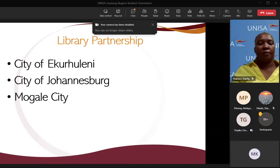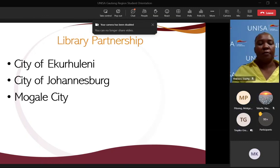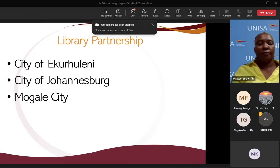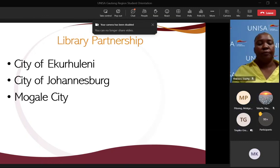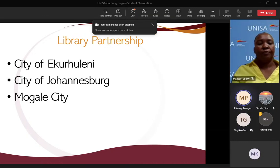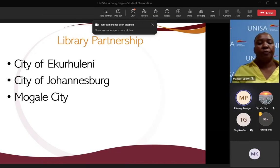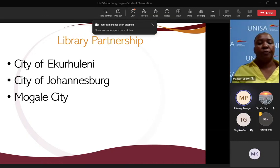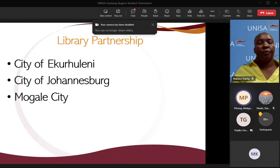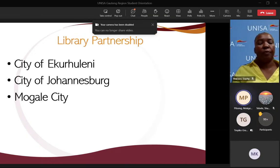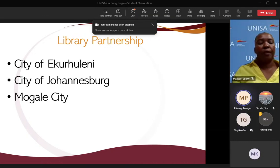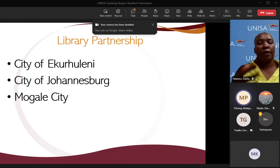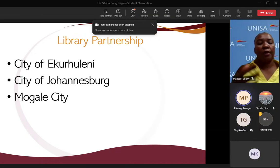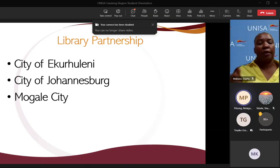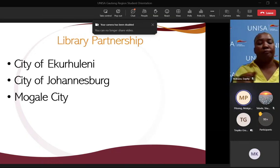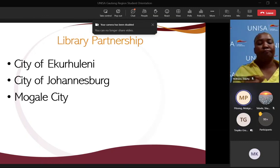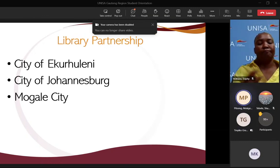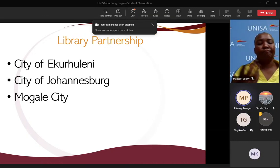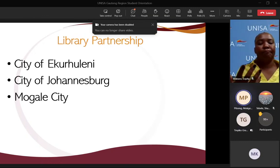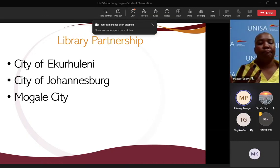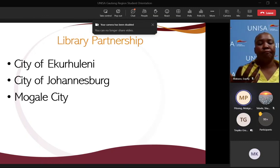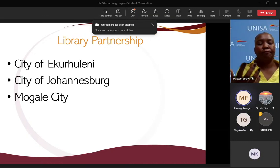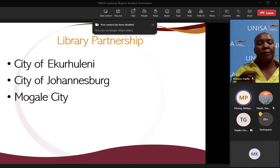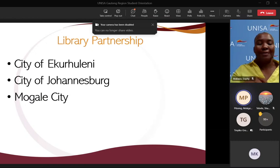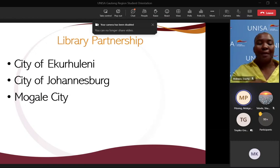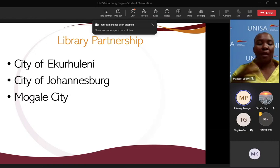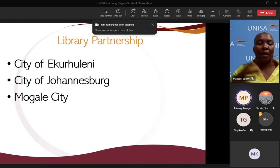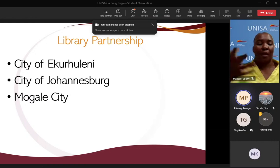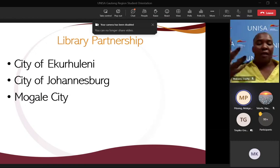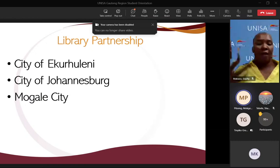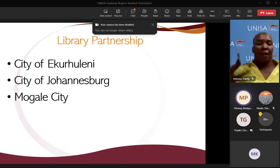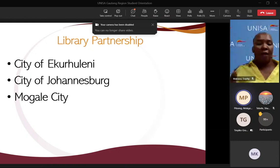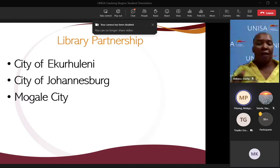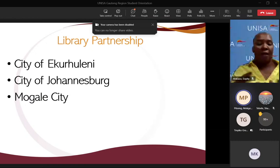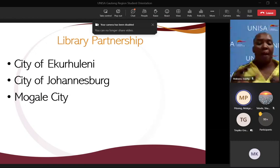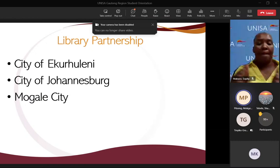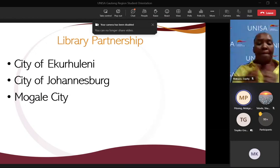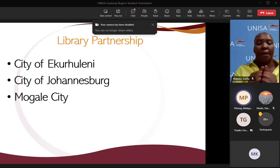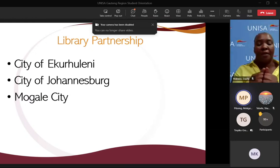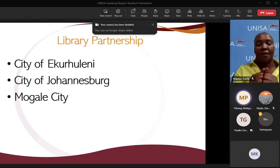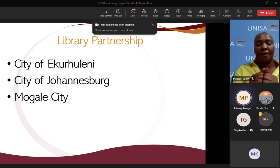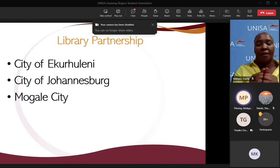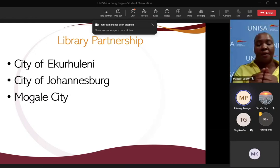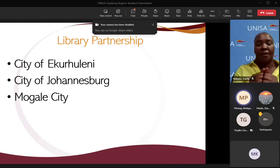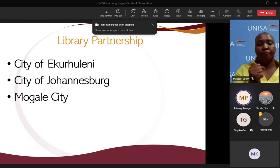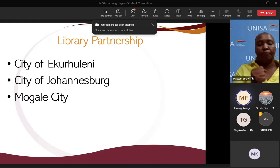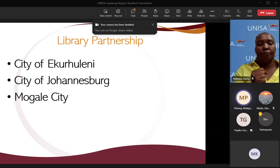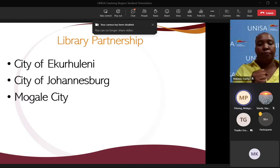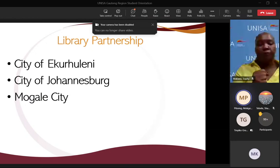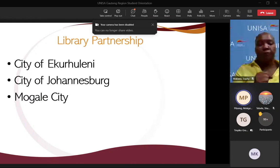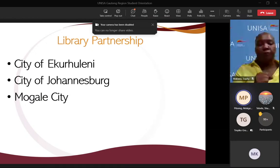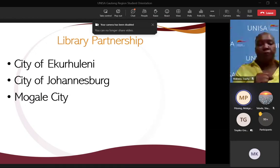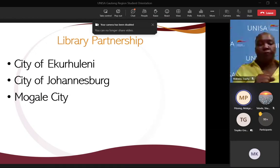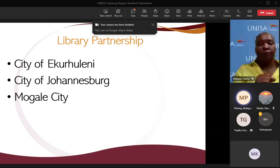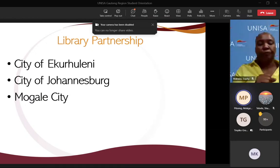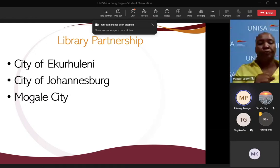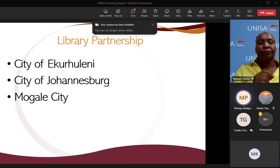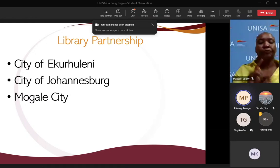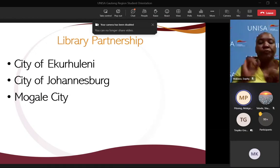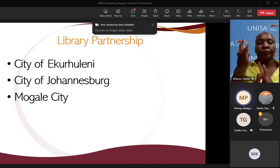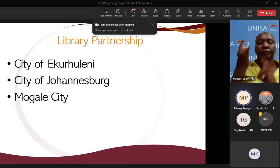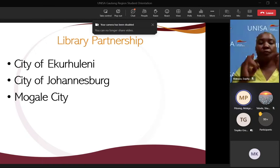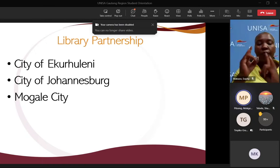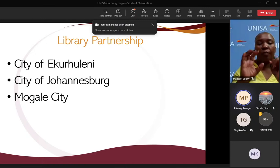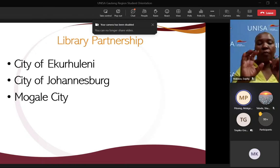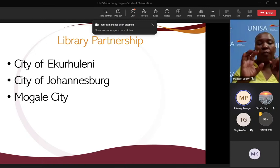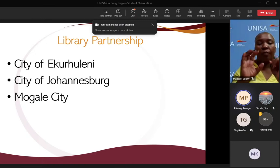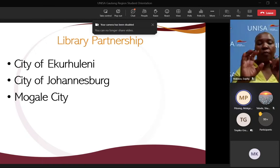we have signed a library partnership with the following city city of a gurulani city